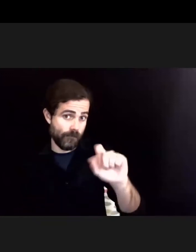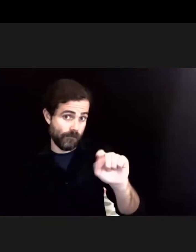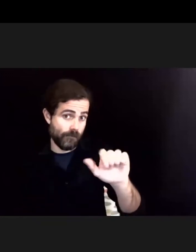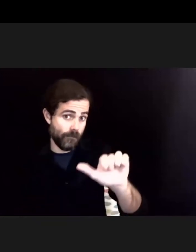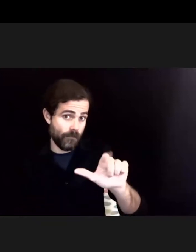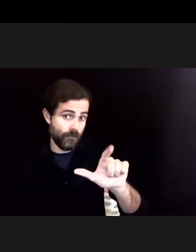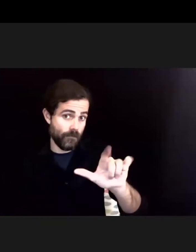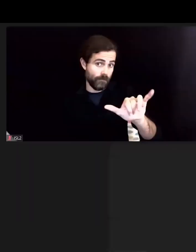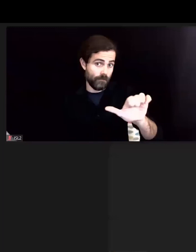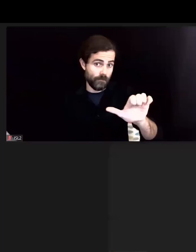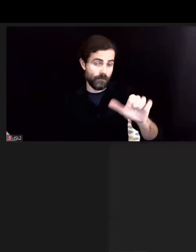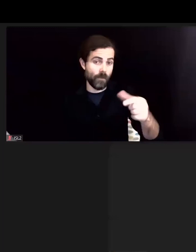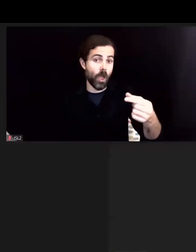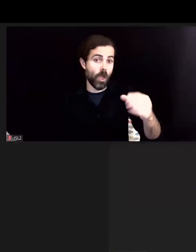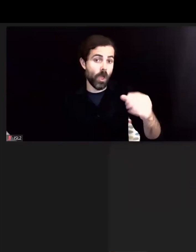this activity.